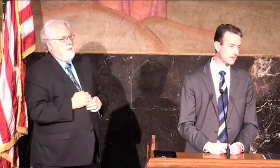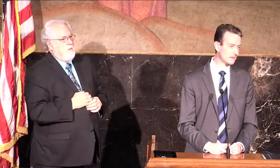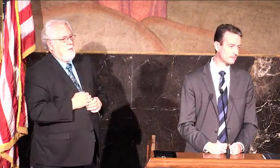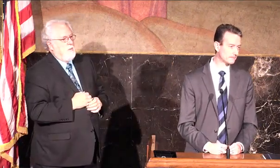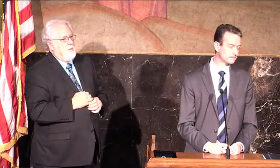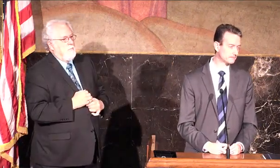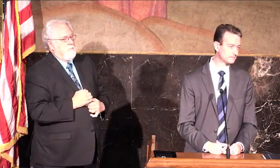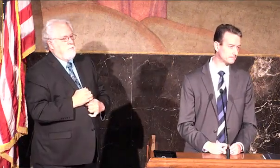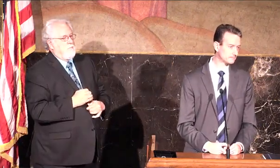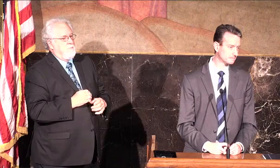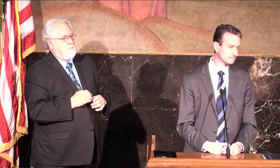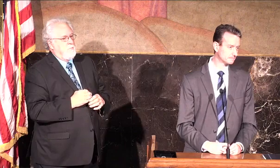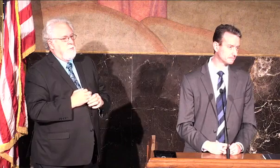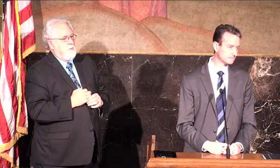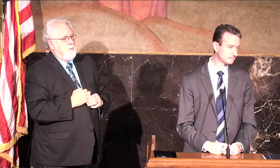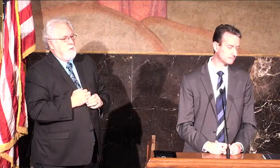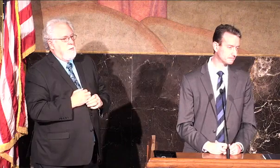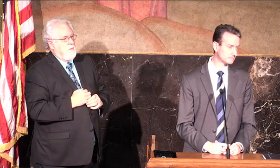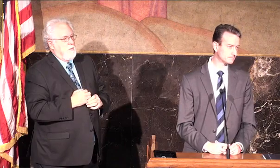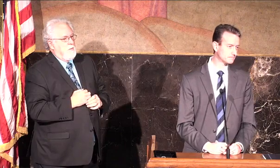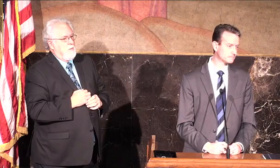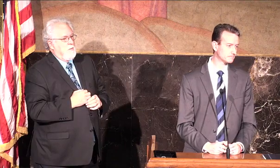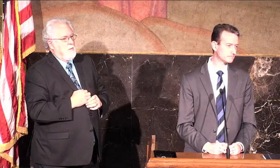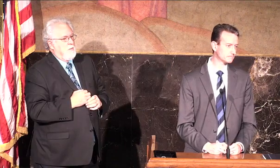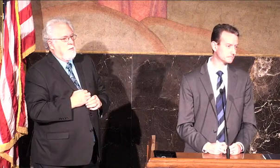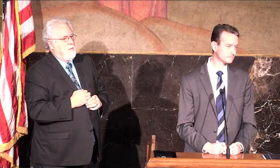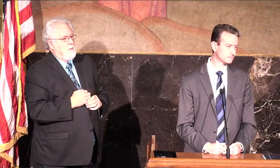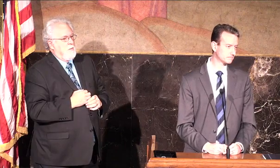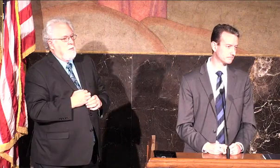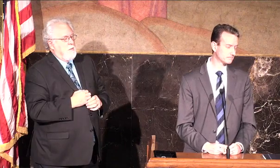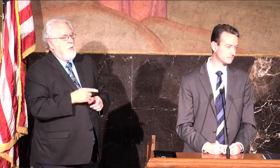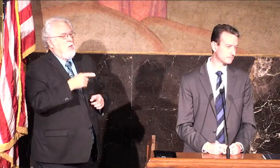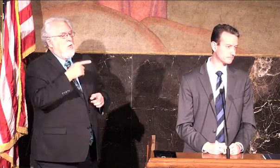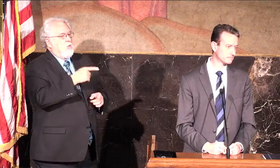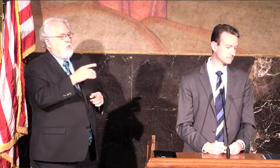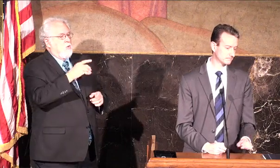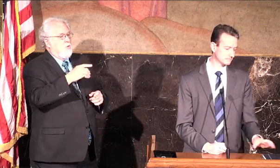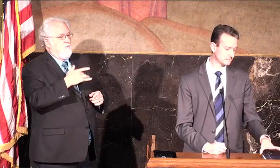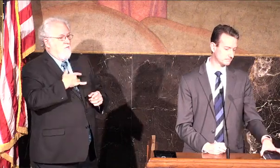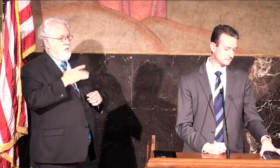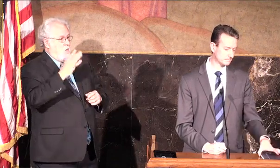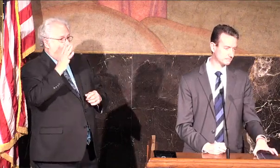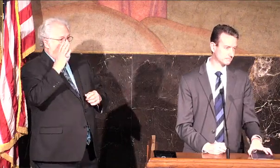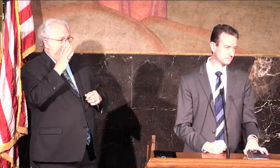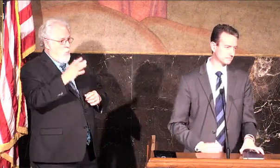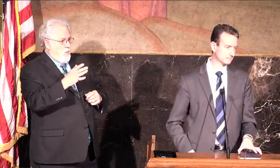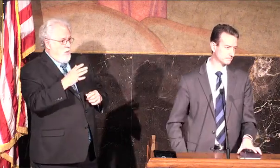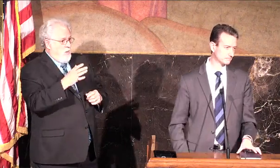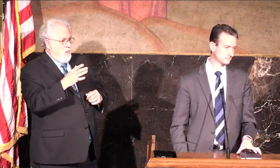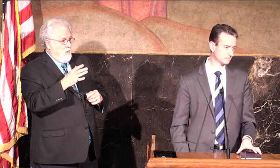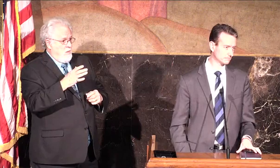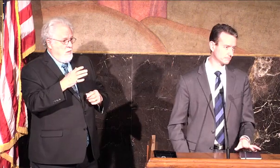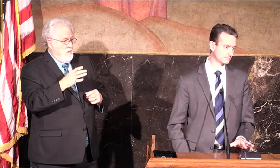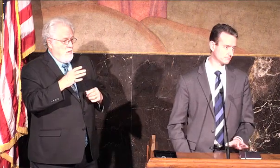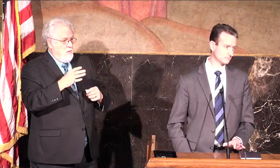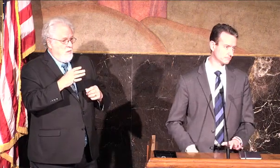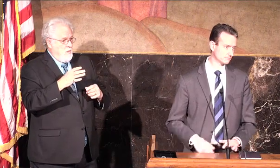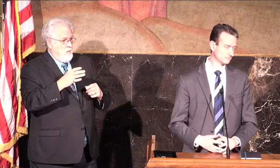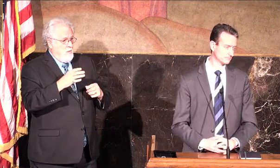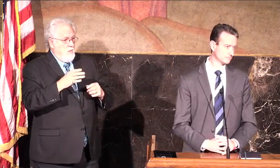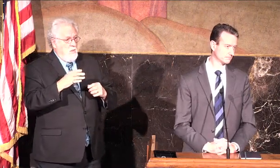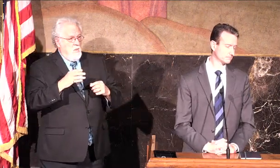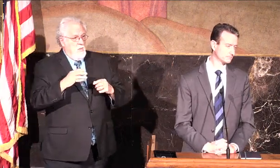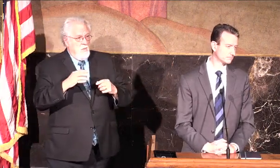complex, are you anticipating that y'all would prioritize how y'all use those tests in particular, whether it